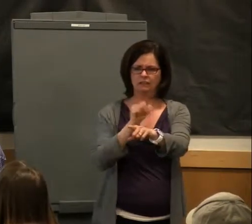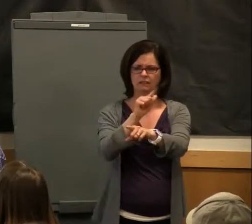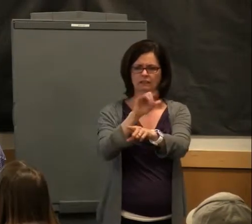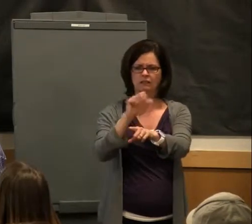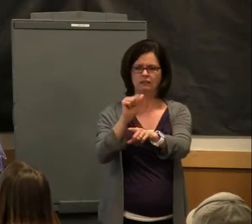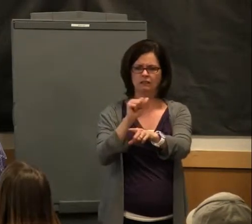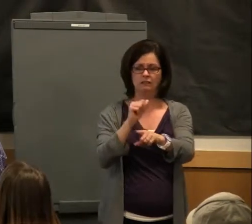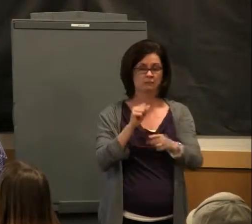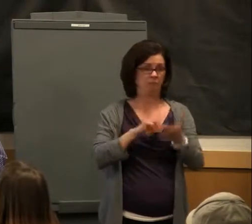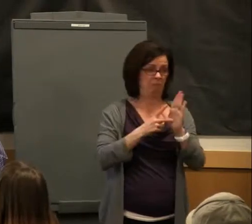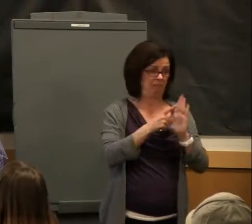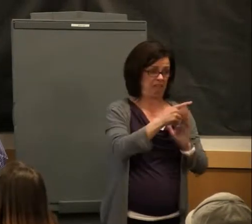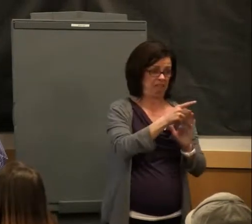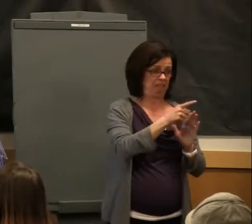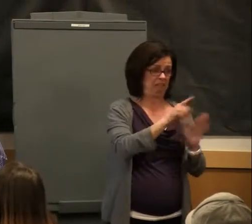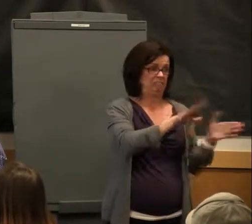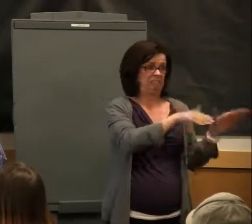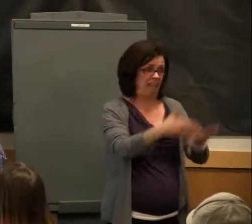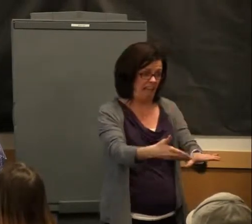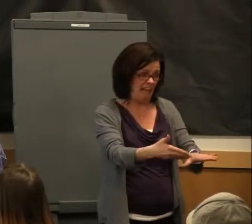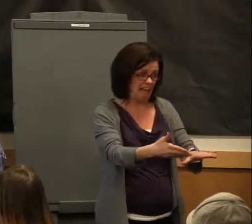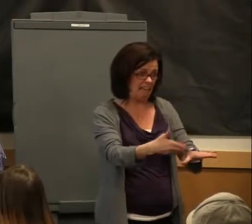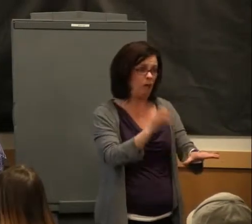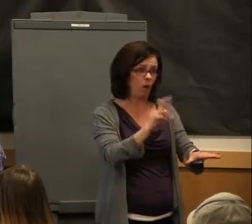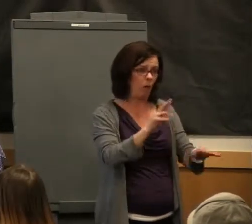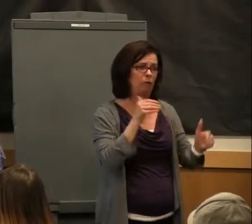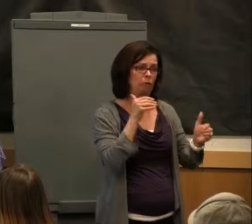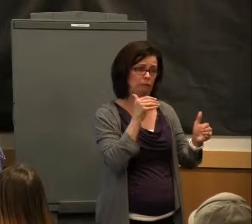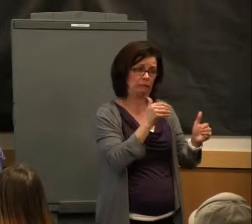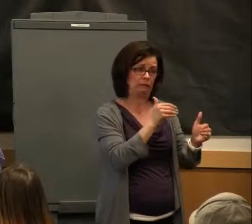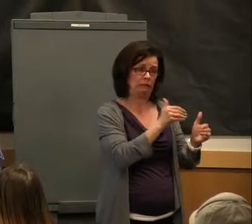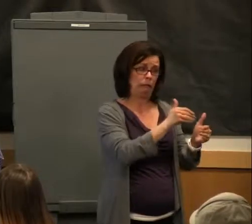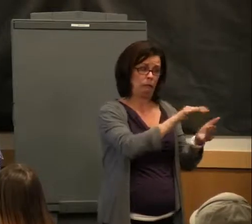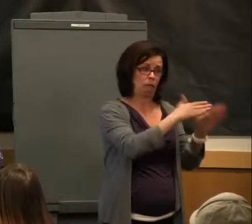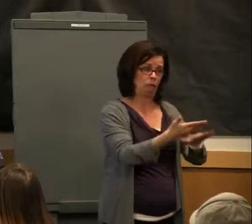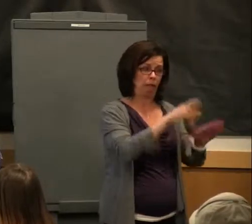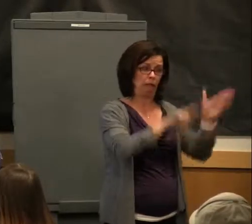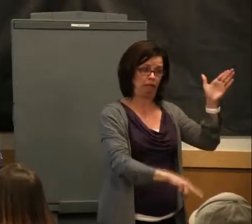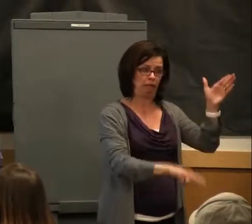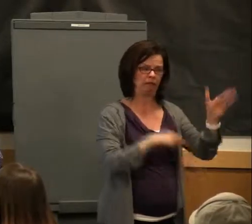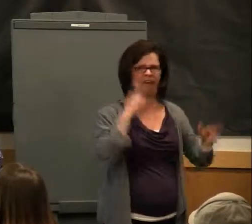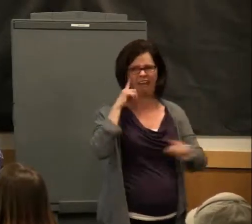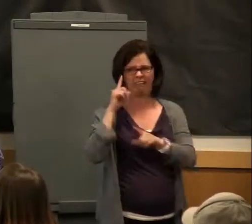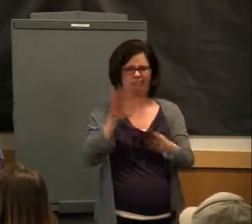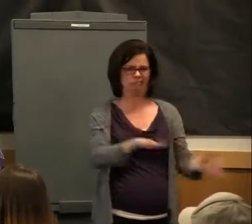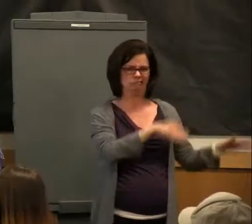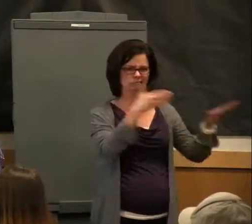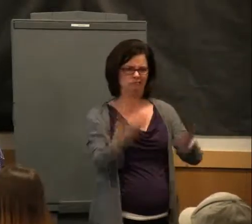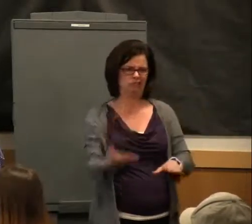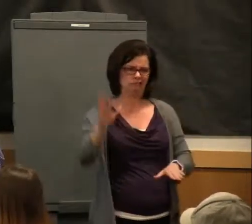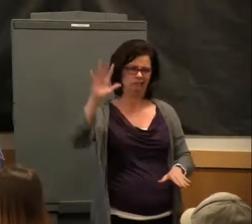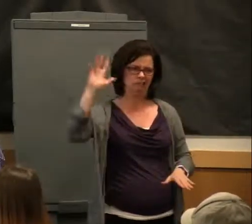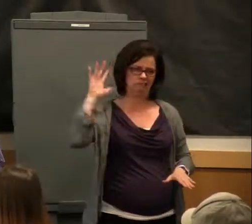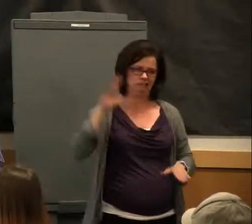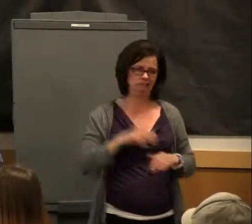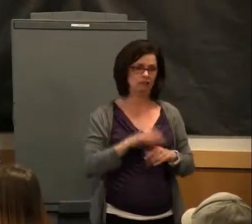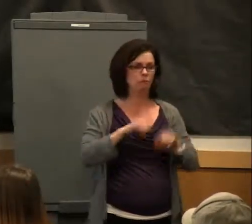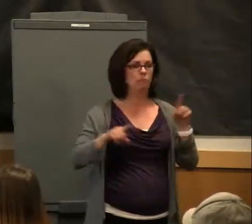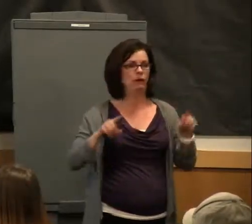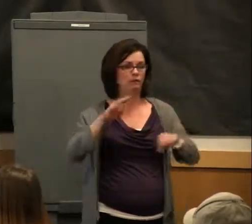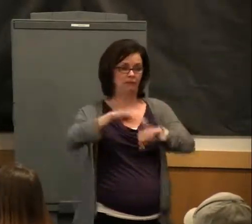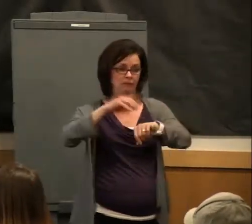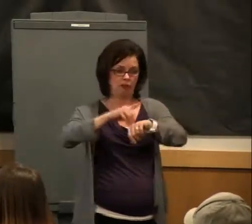either dead or really close. I think he's probably long gone by now. But McDonald's lives